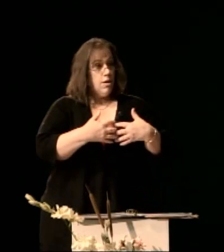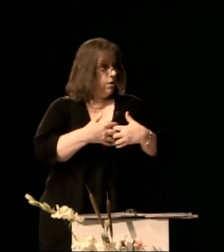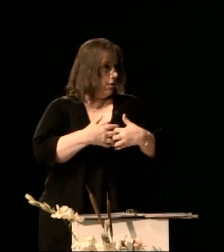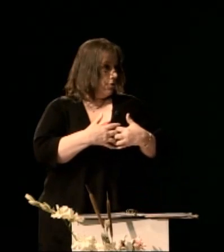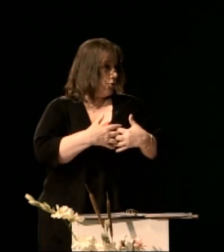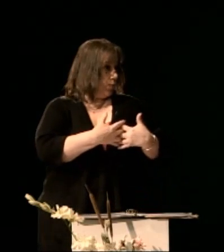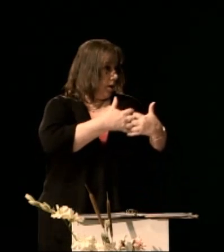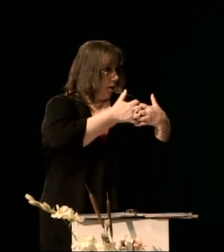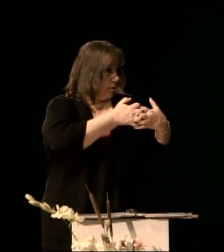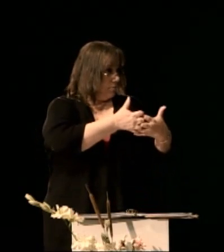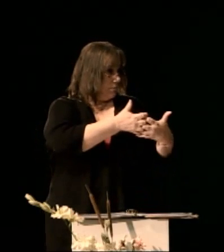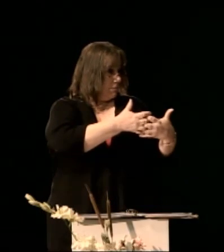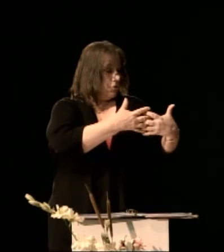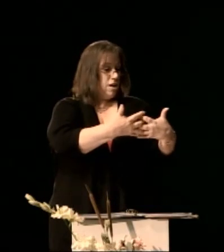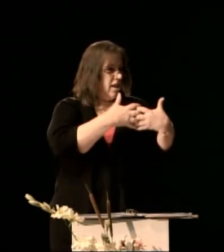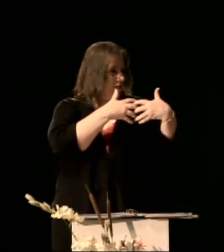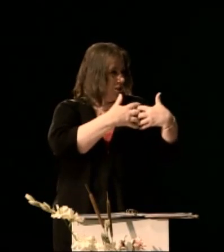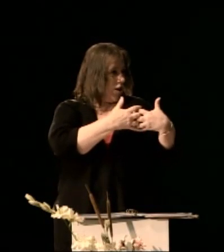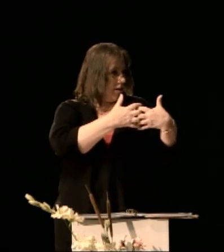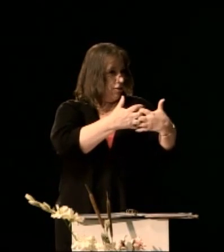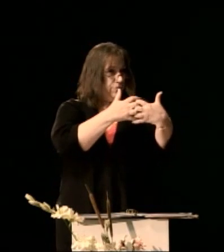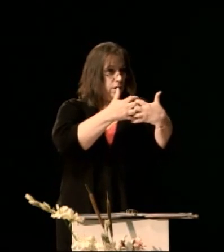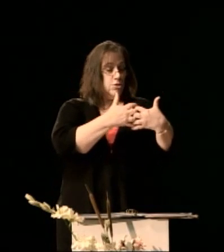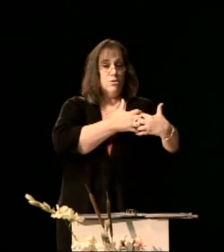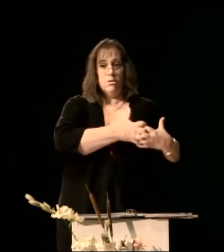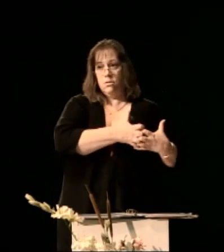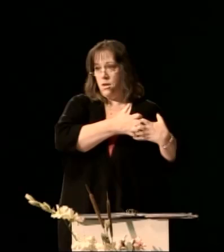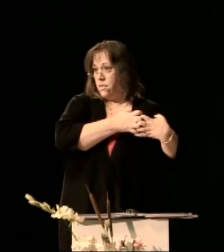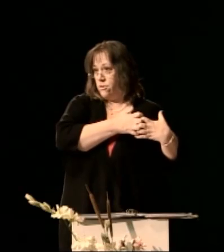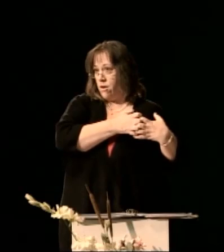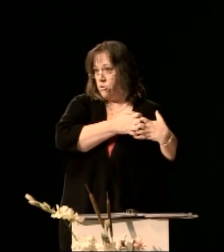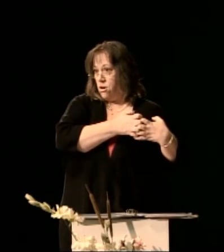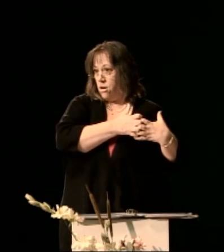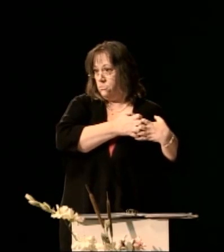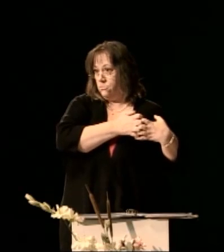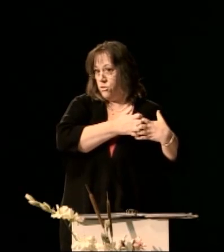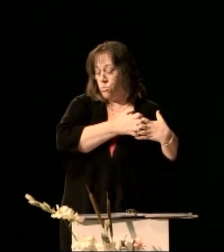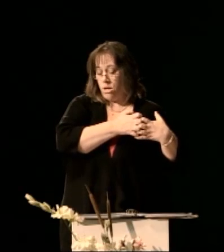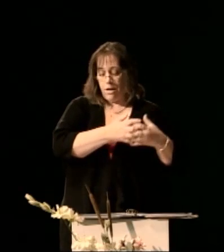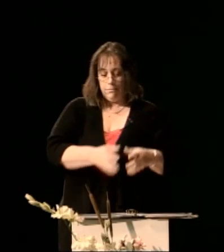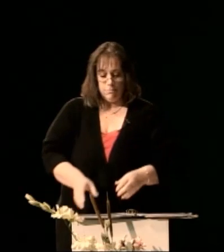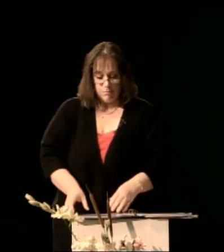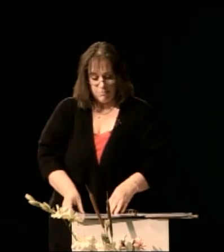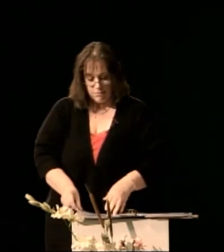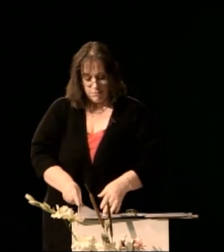Your sweetheart, kind of interlocking your fingers, and then around your heart, sweetheart.